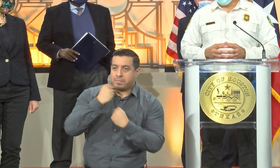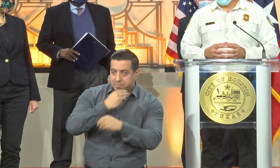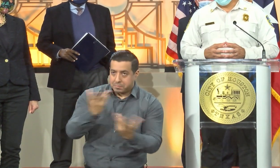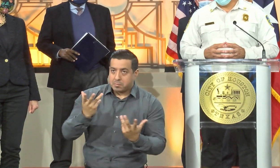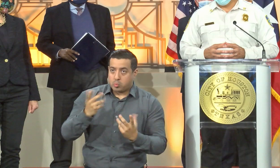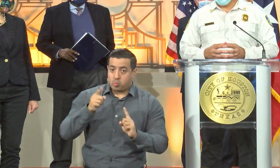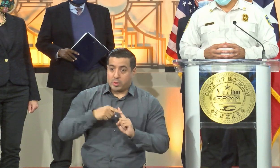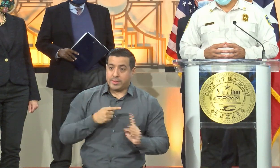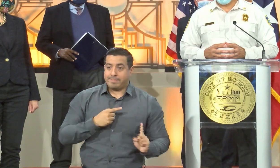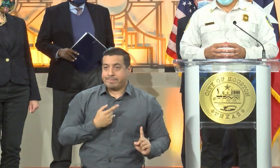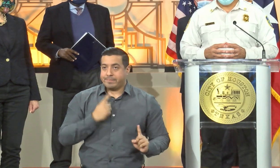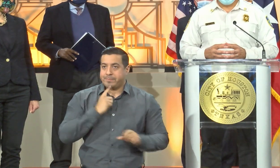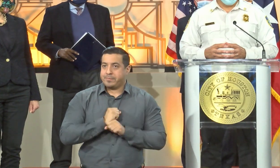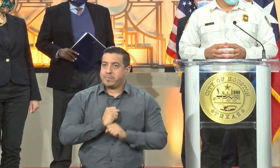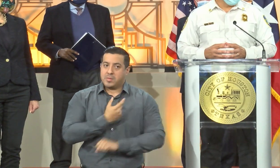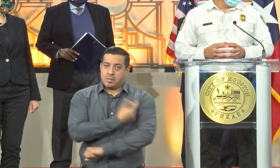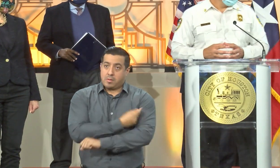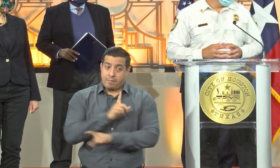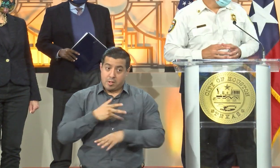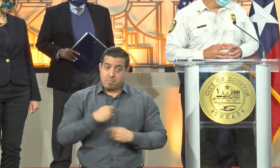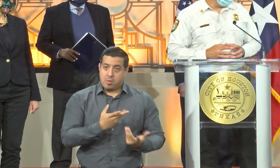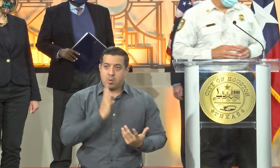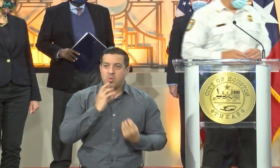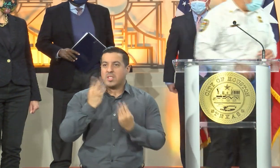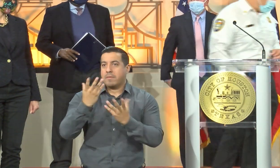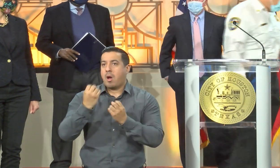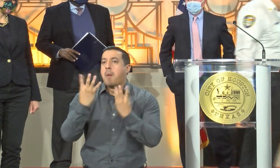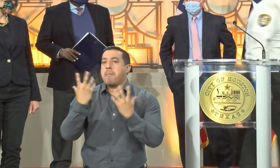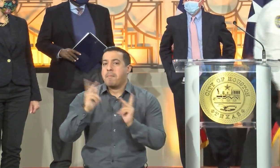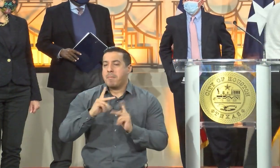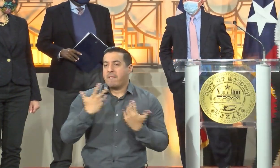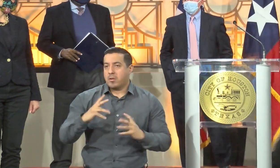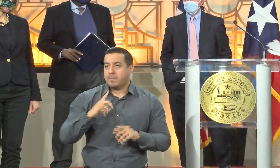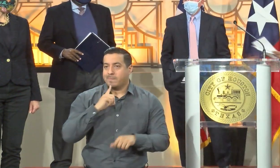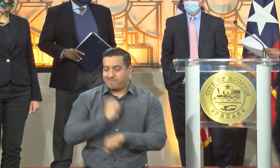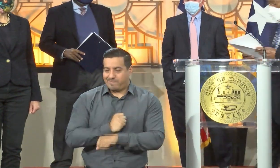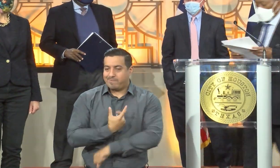those vaccines have been administered. Thank you.